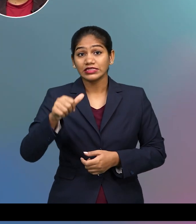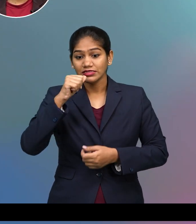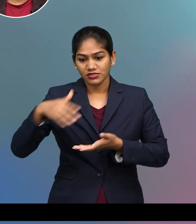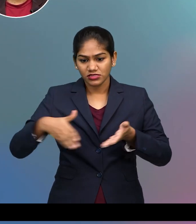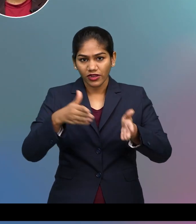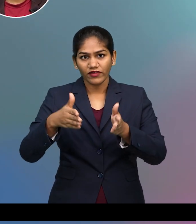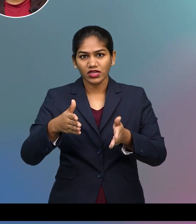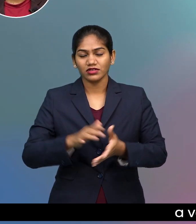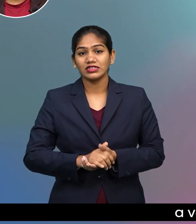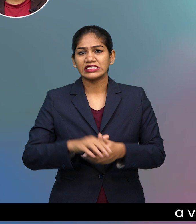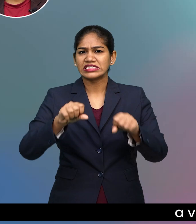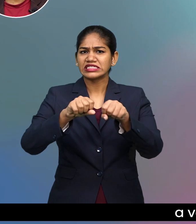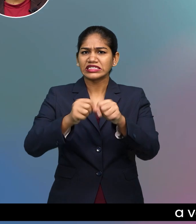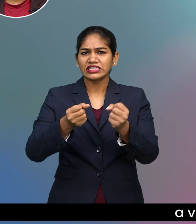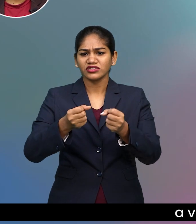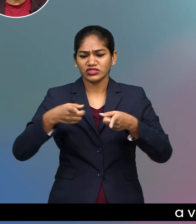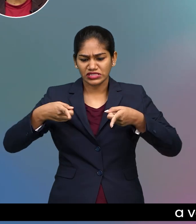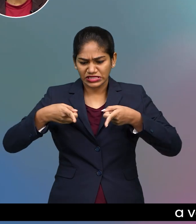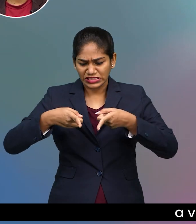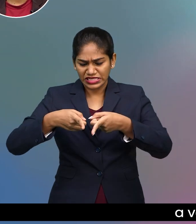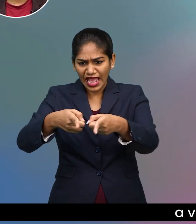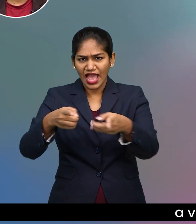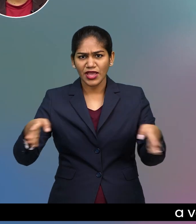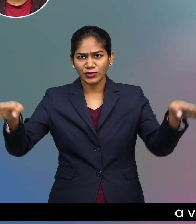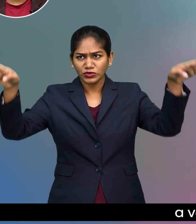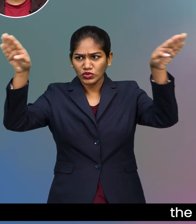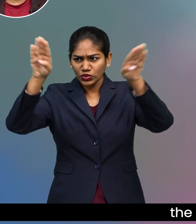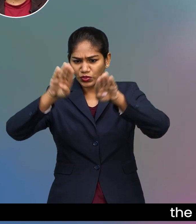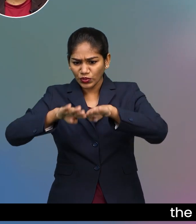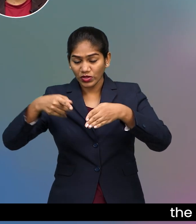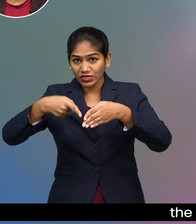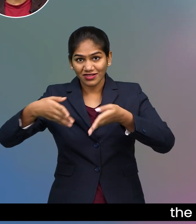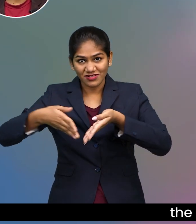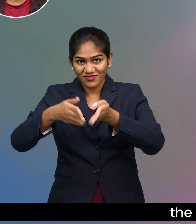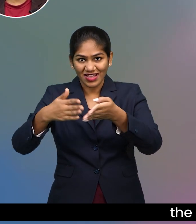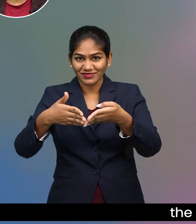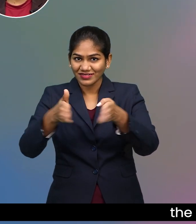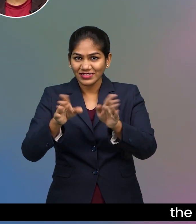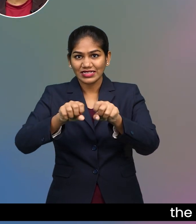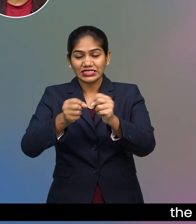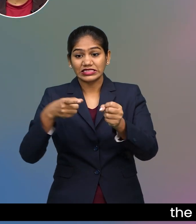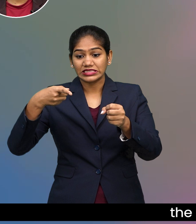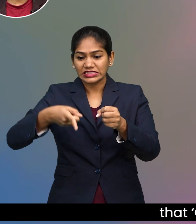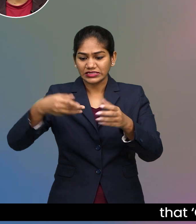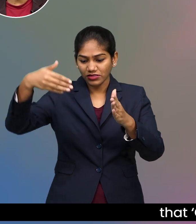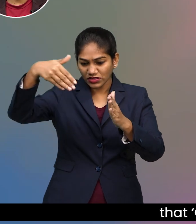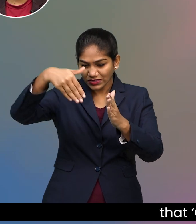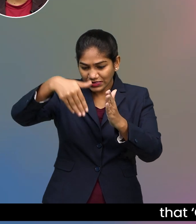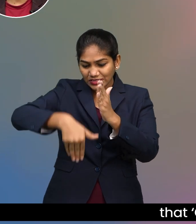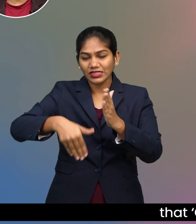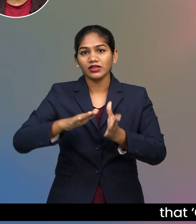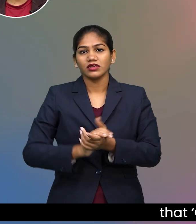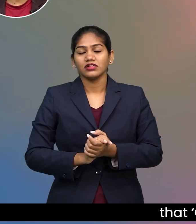cuts a very narrow valley. The sides are so steep